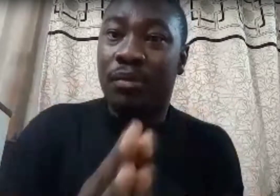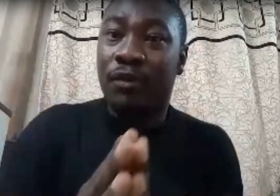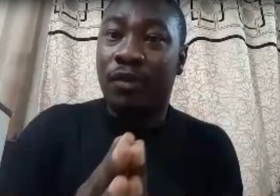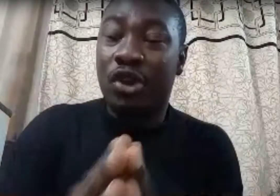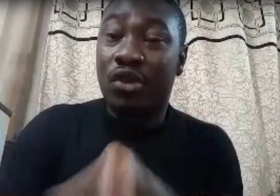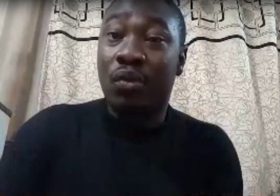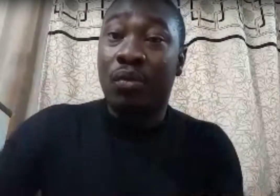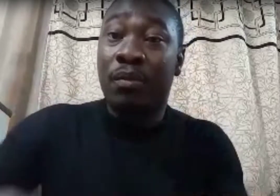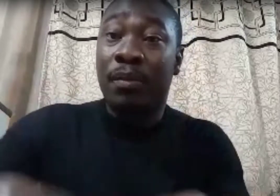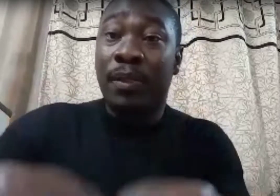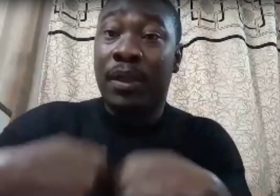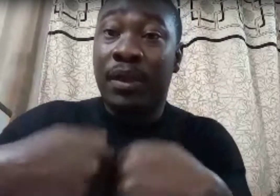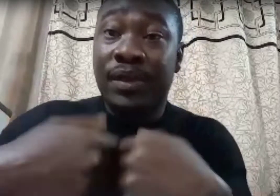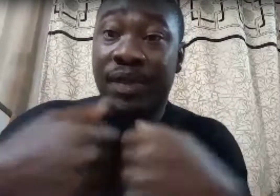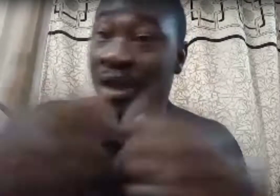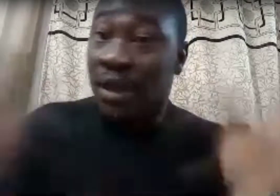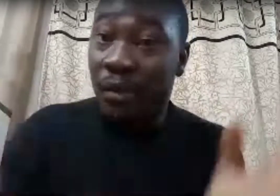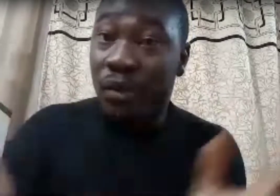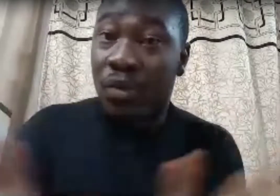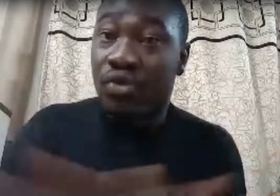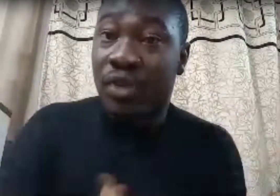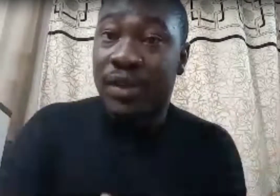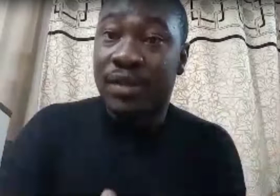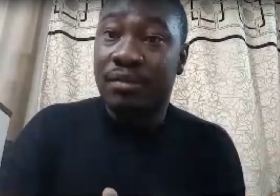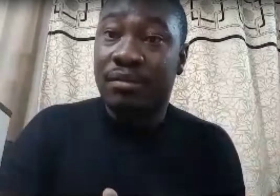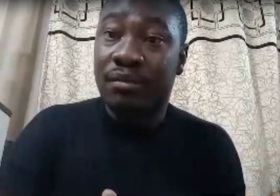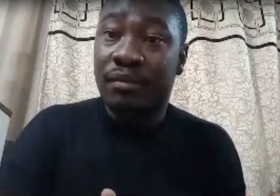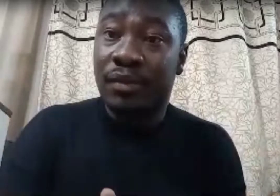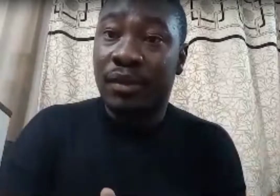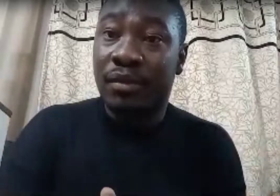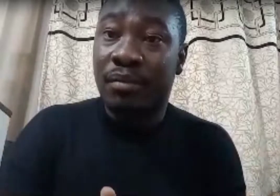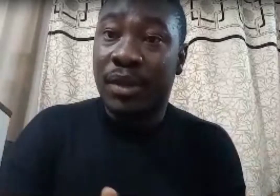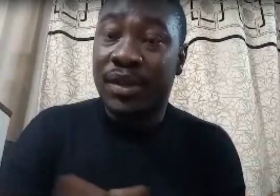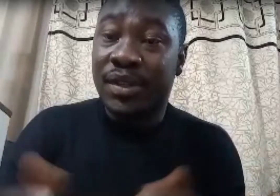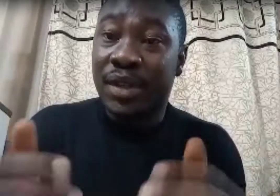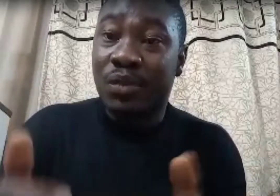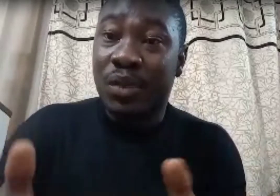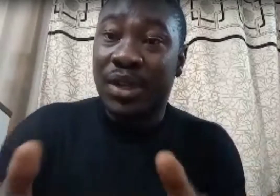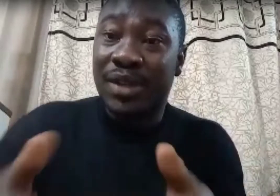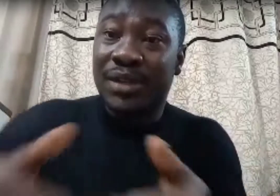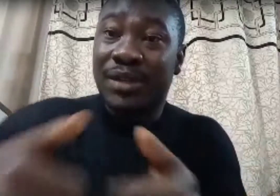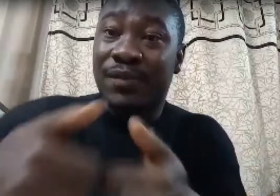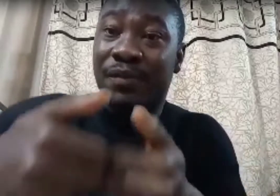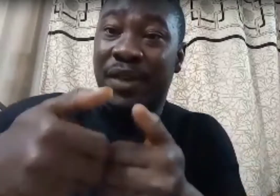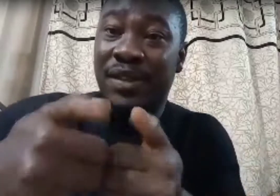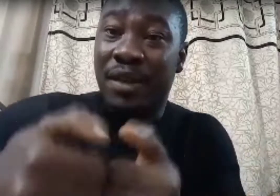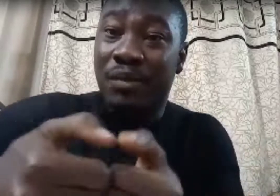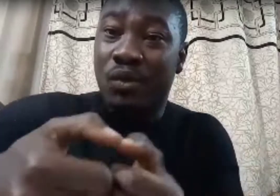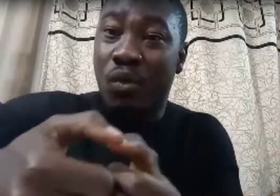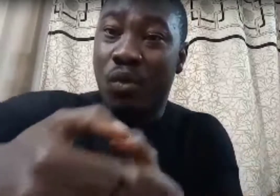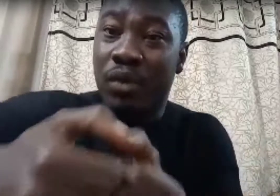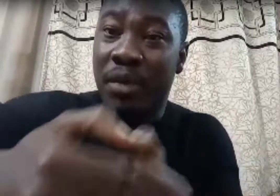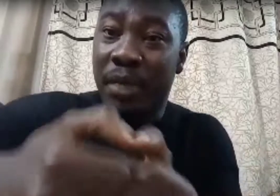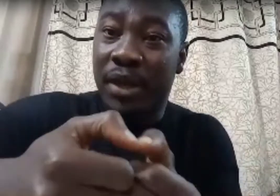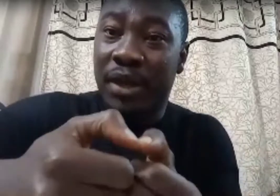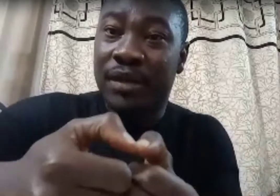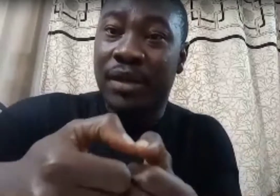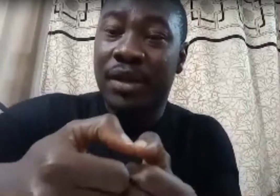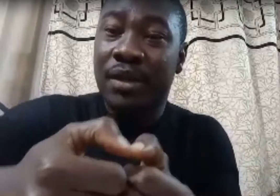that first step to hold him by the hand. And that is what iSign has decided to do for each one of you.